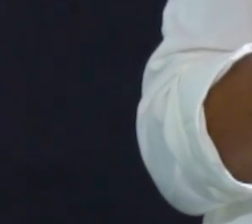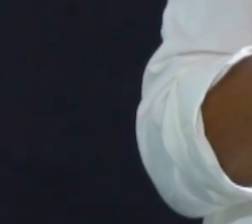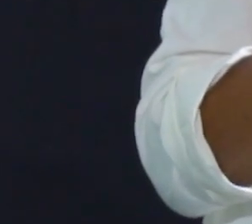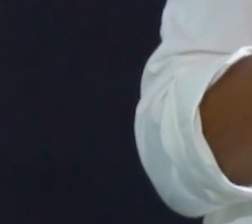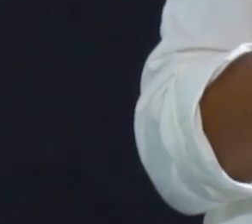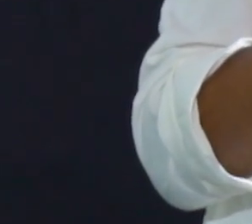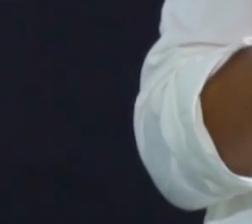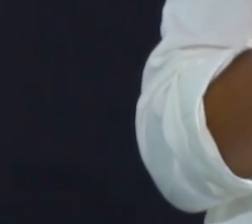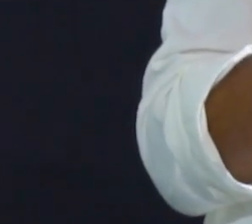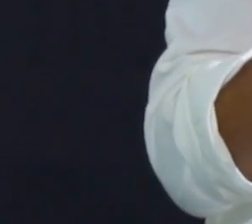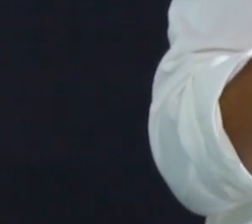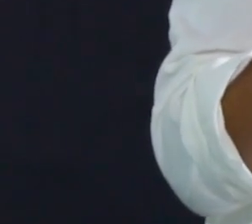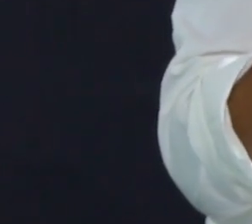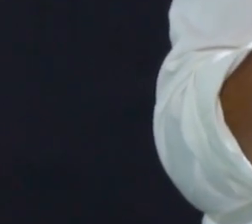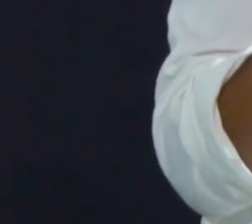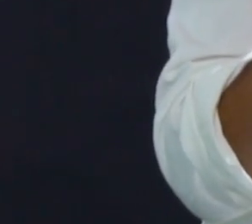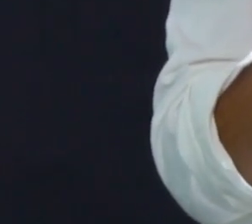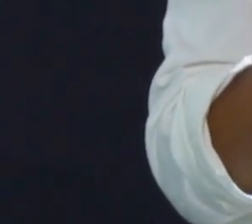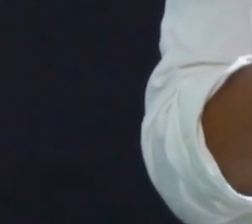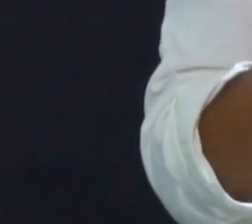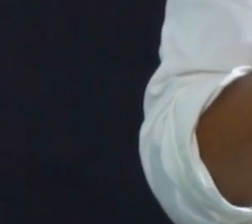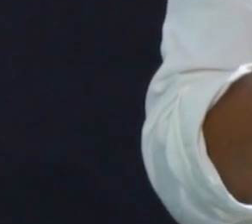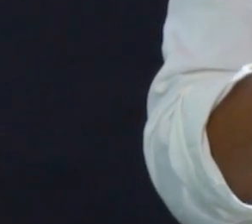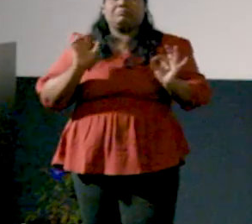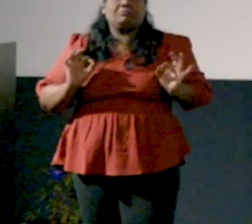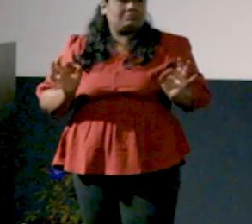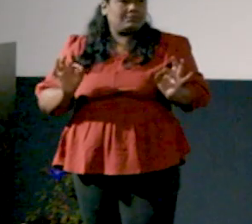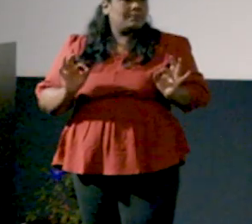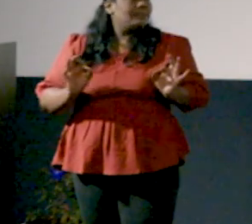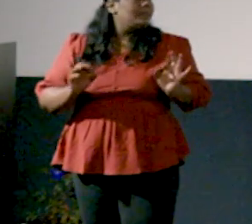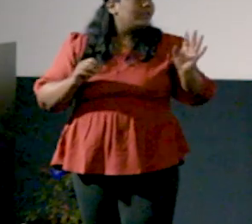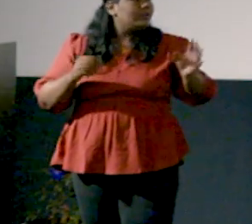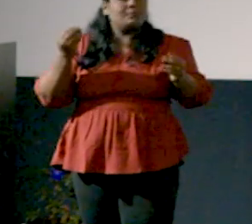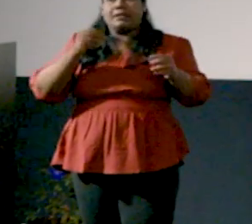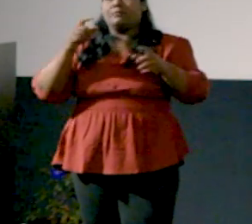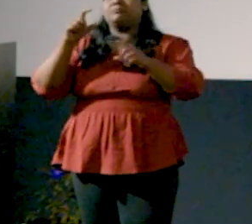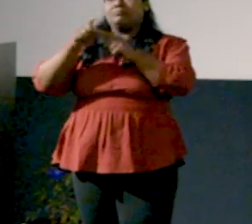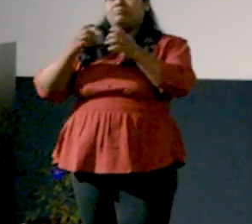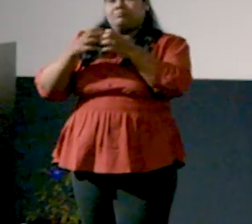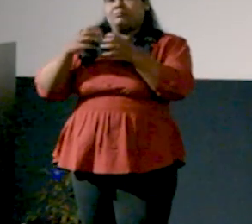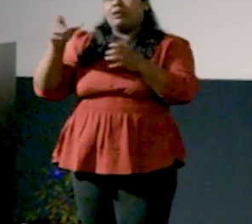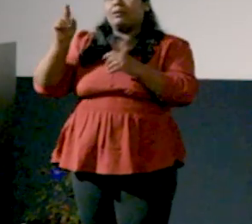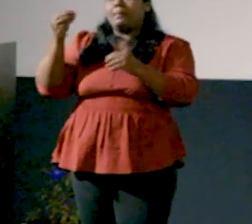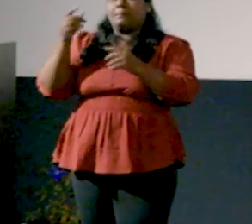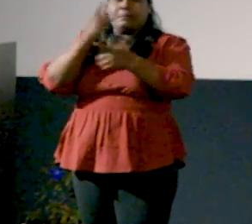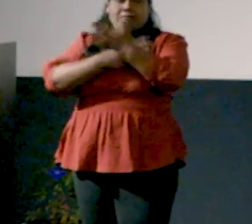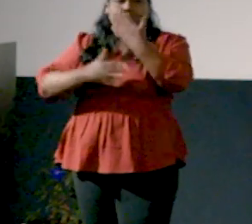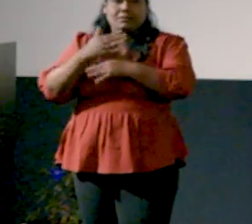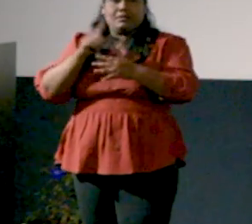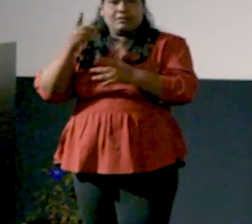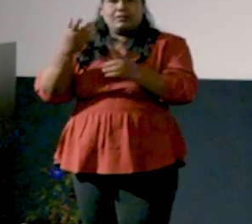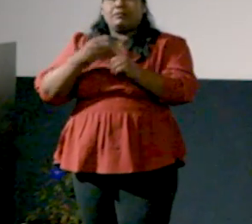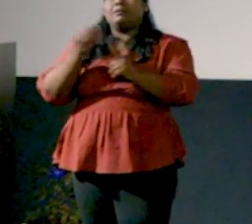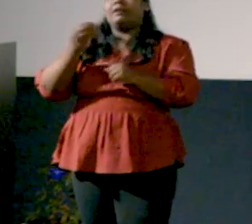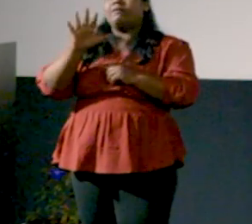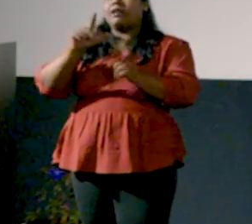unfortunately, so many of insurance companies who have launched this specific product for people with disability, which has a coverage of